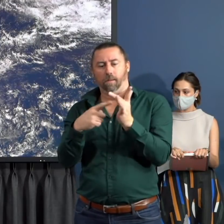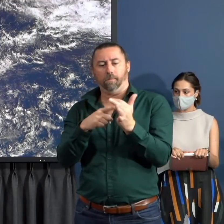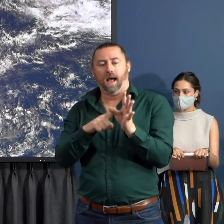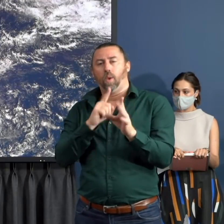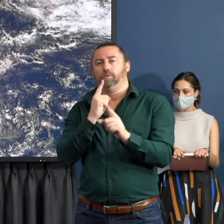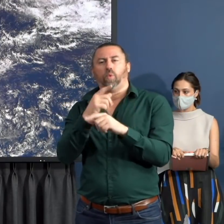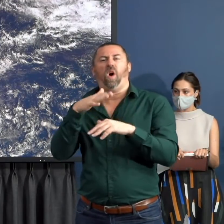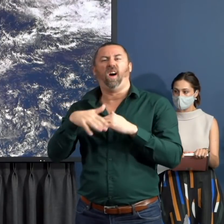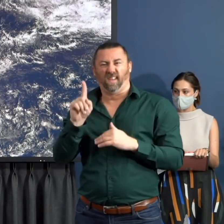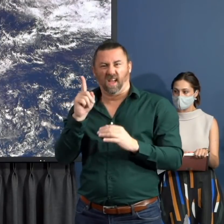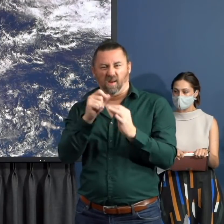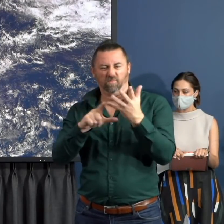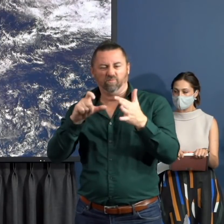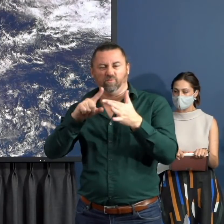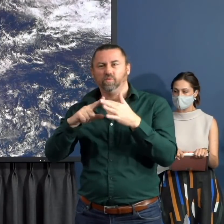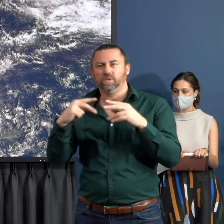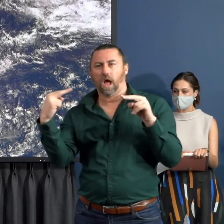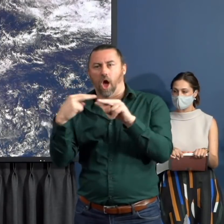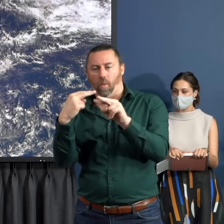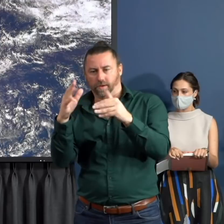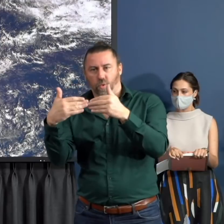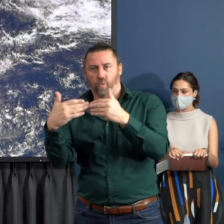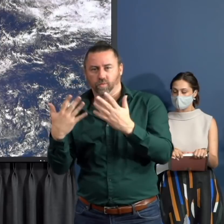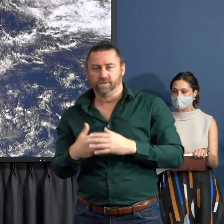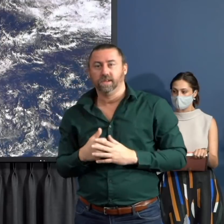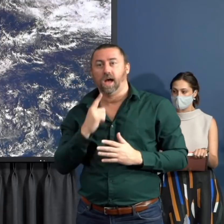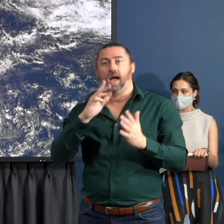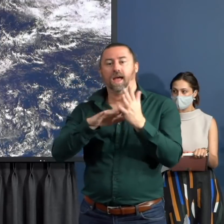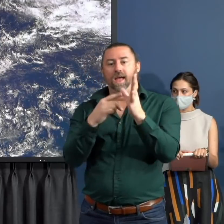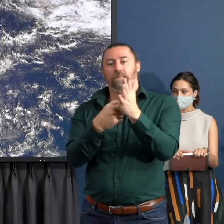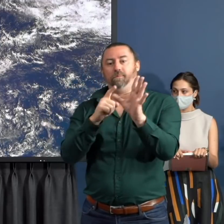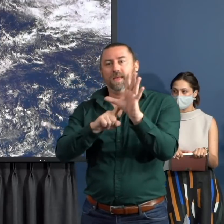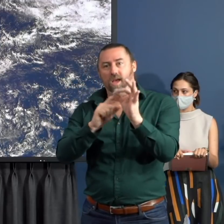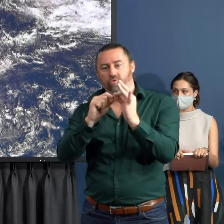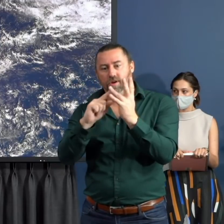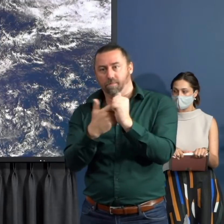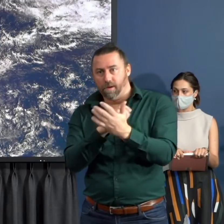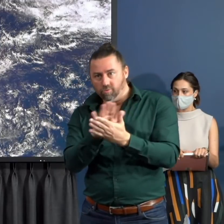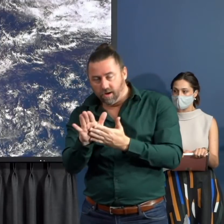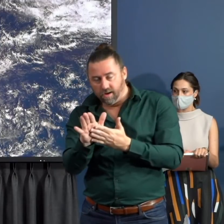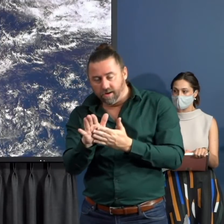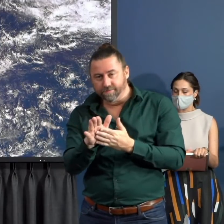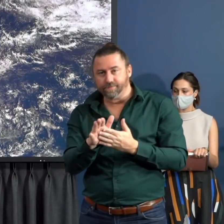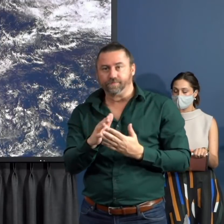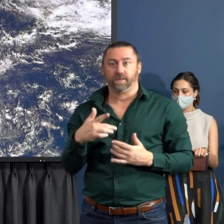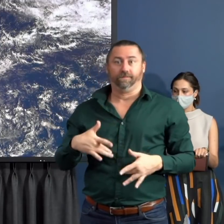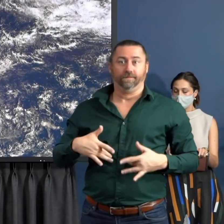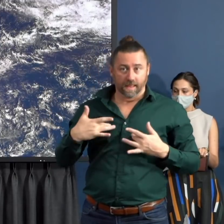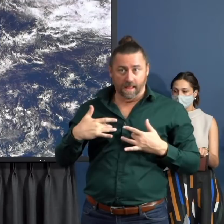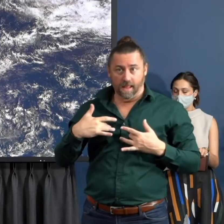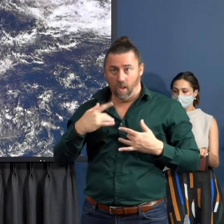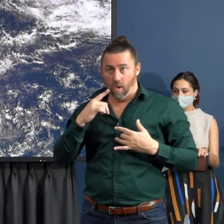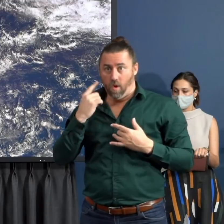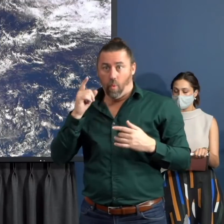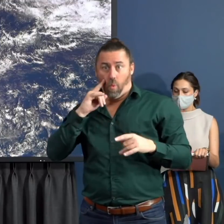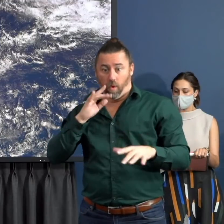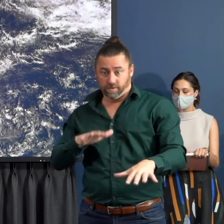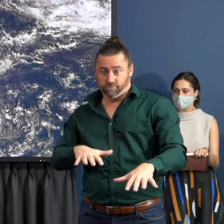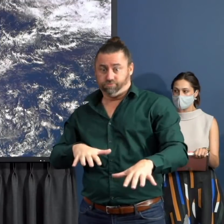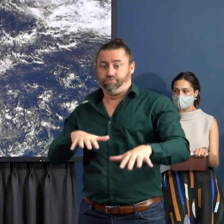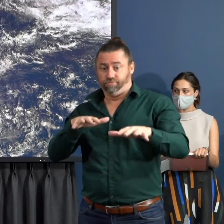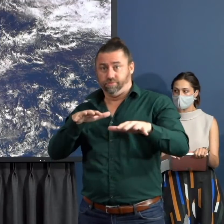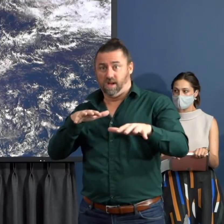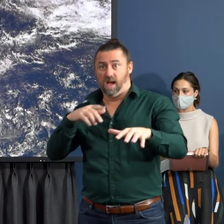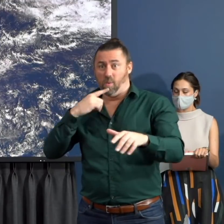near future. Now, Maryborough. We're expecting to see the peak tonight and expecting that to exceed